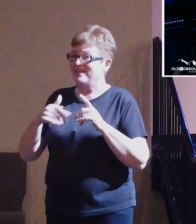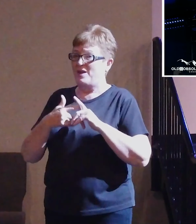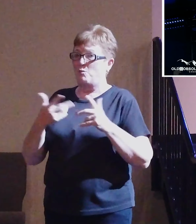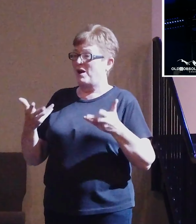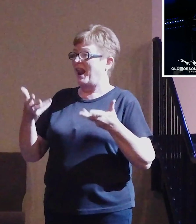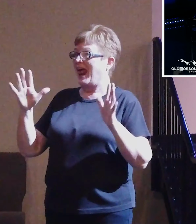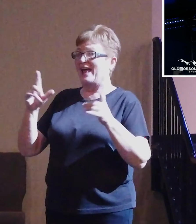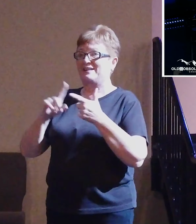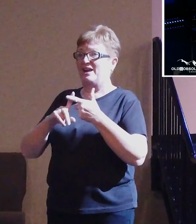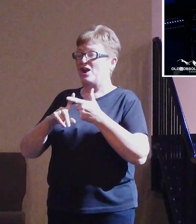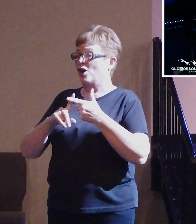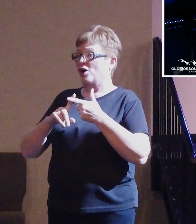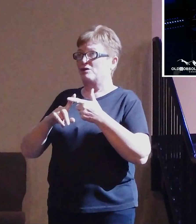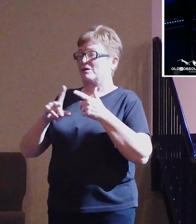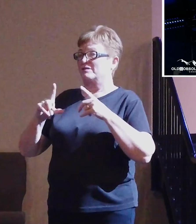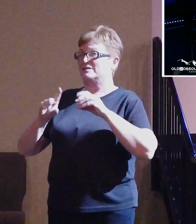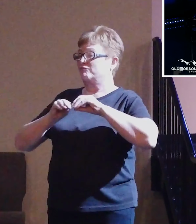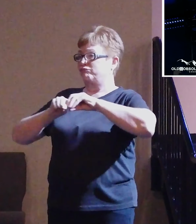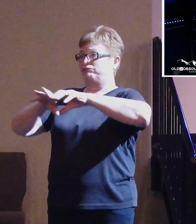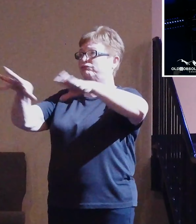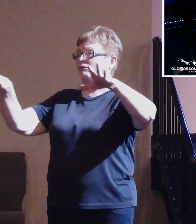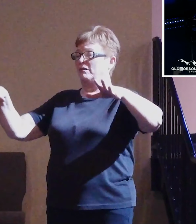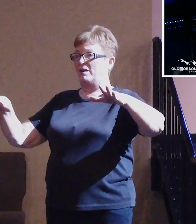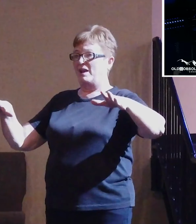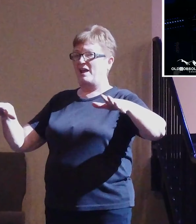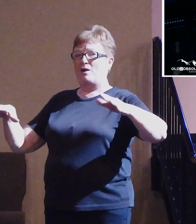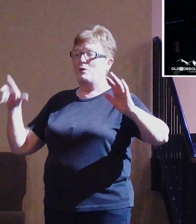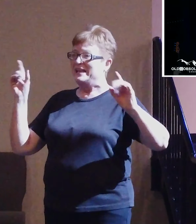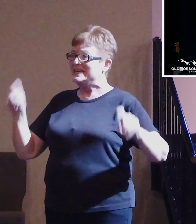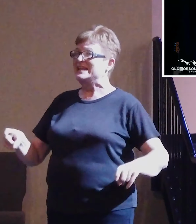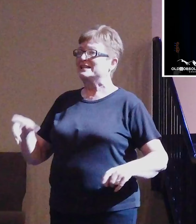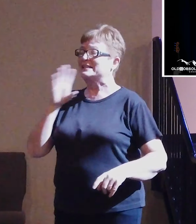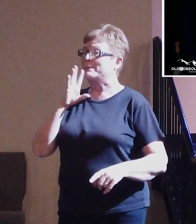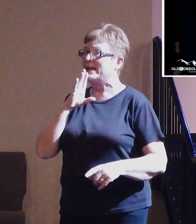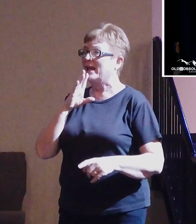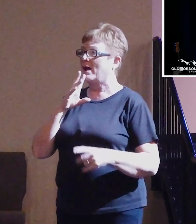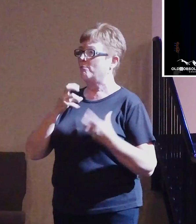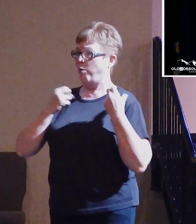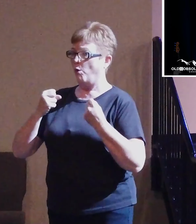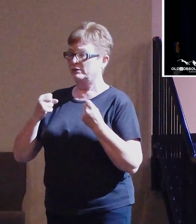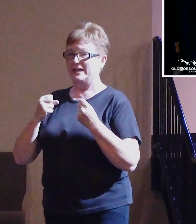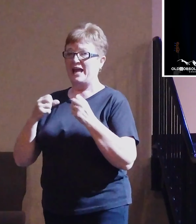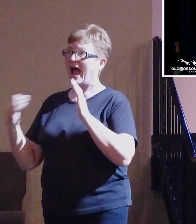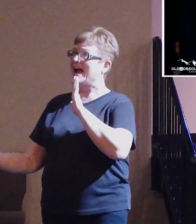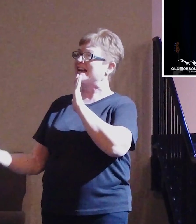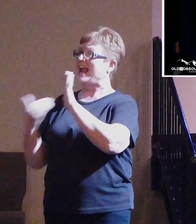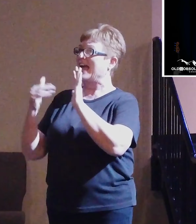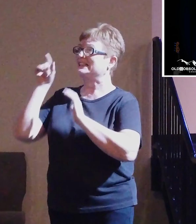boldly against leaders that lie.